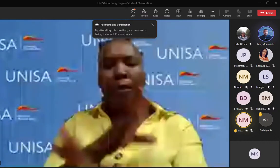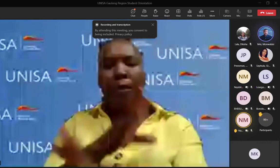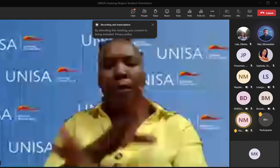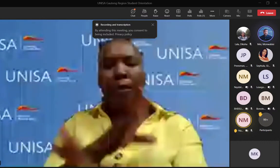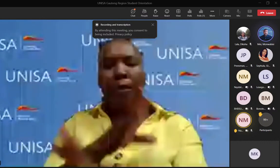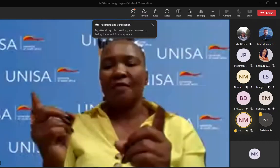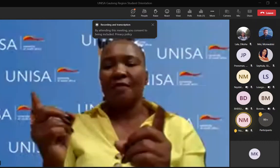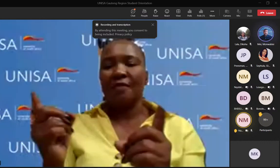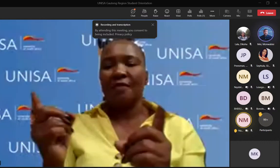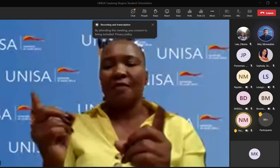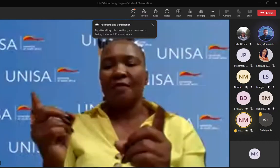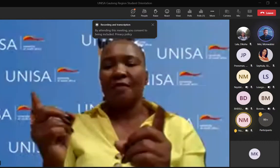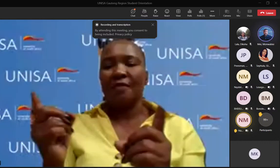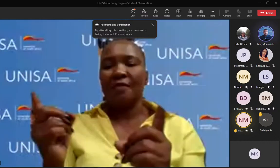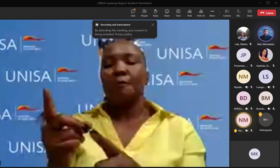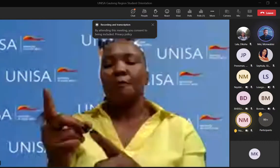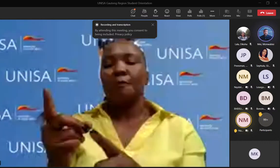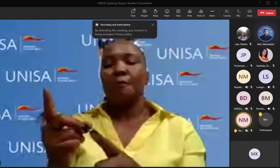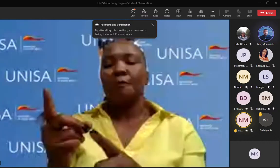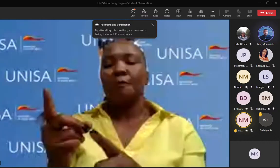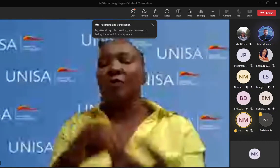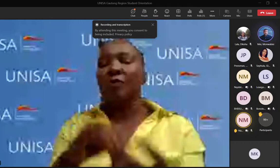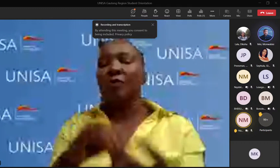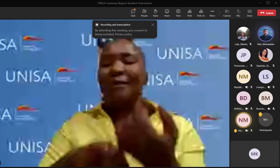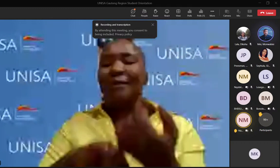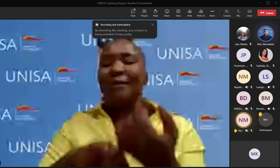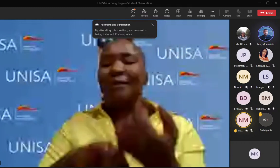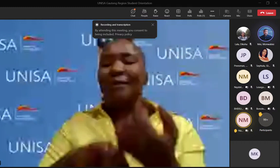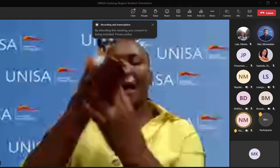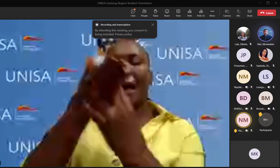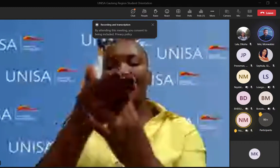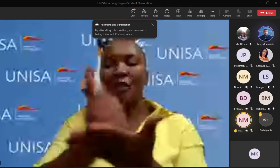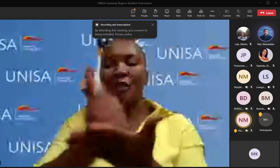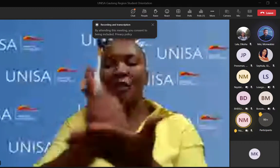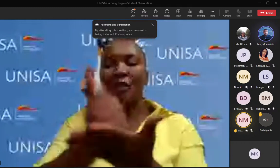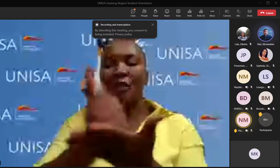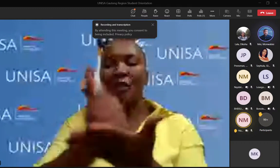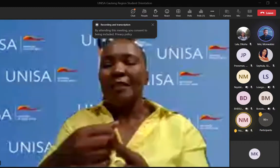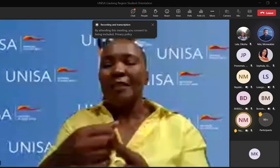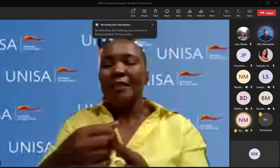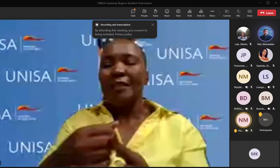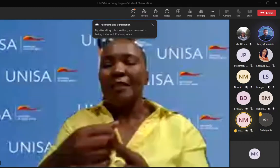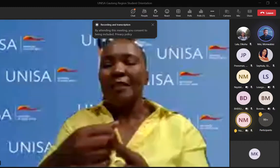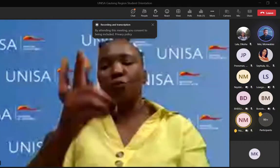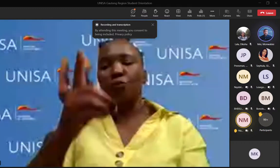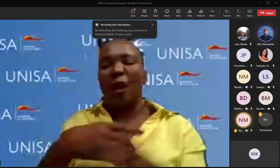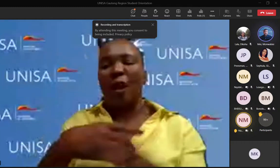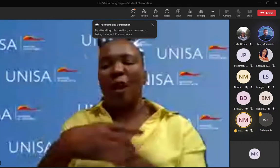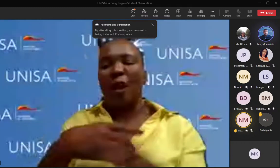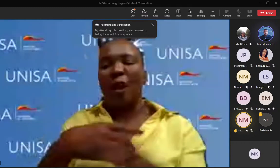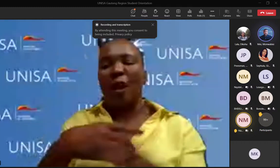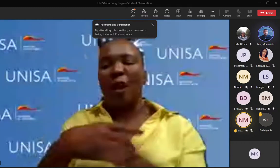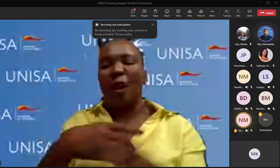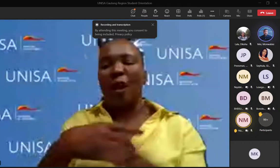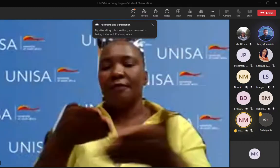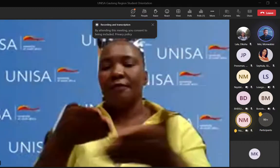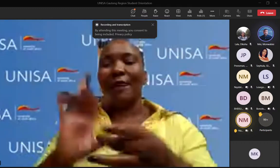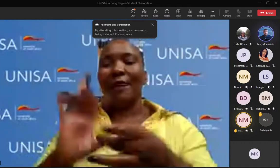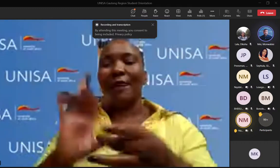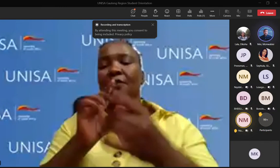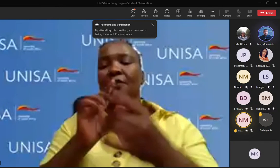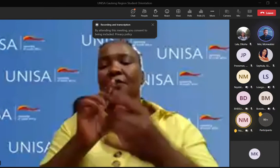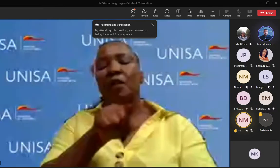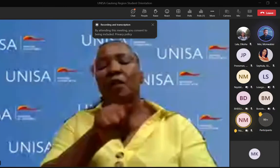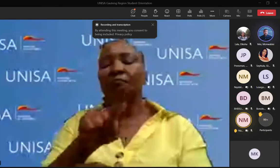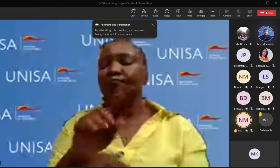we don't compile curriculums we don't have access to any registration documents or any kind of services related to that you know but